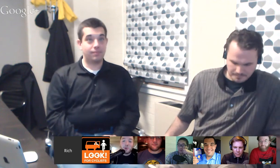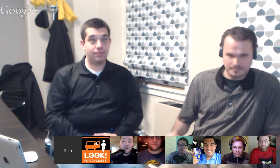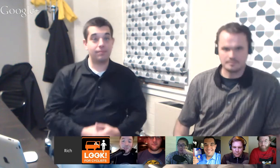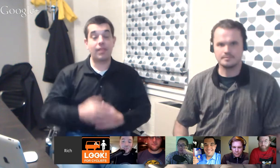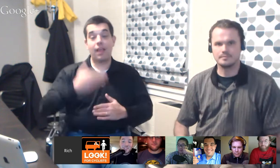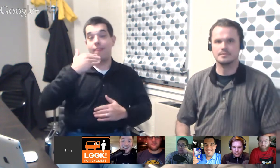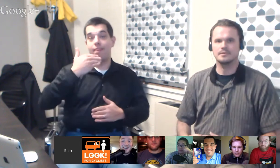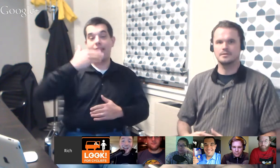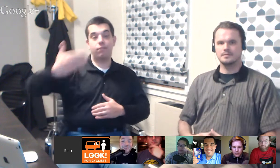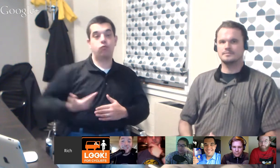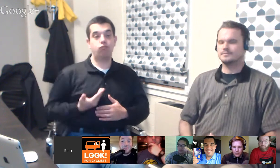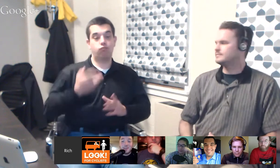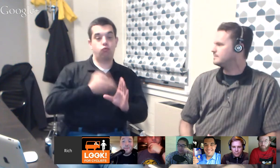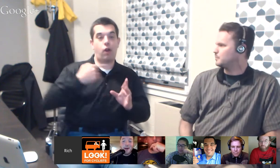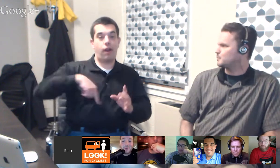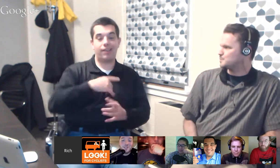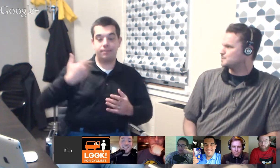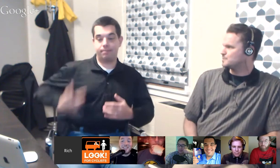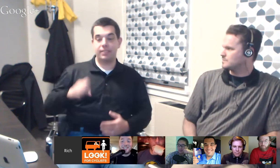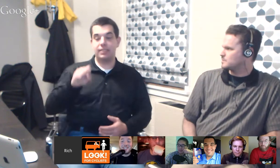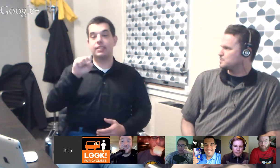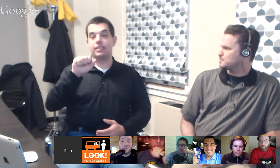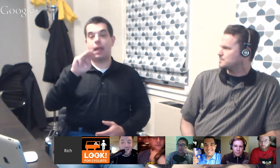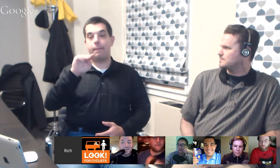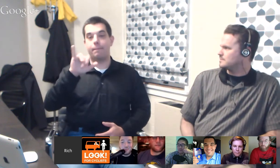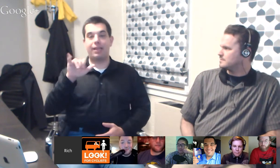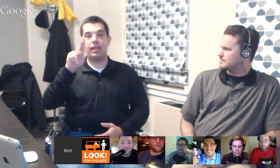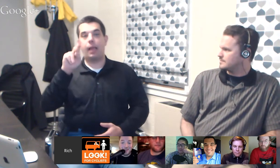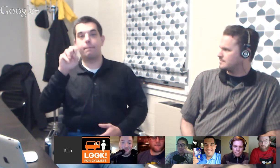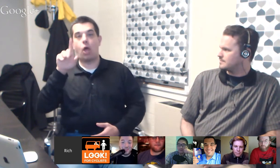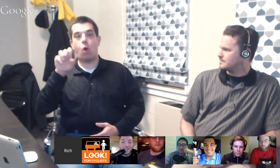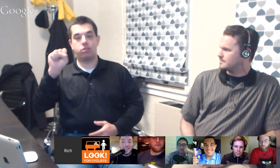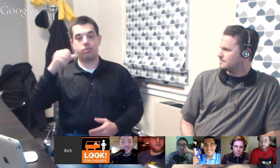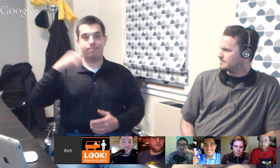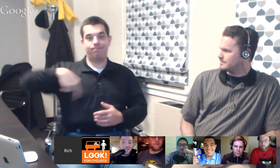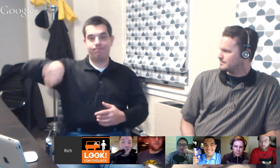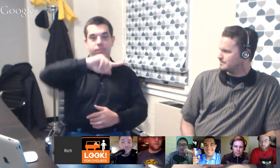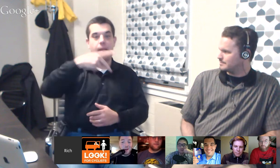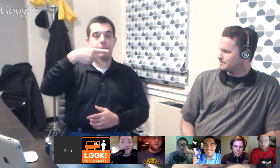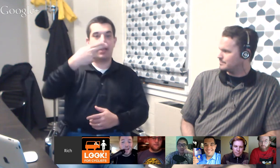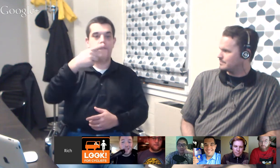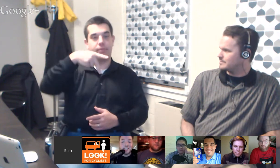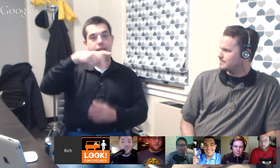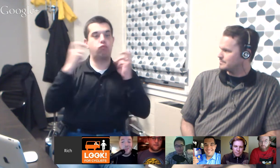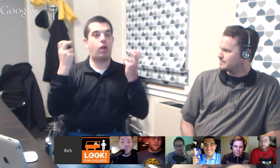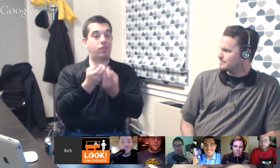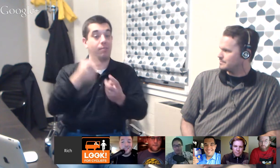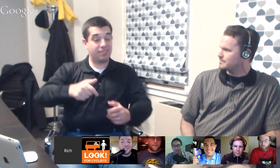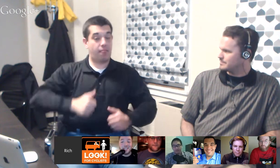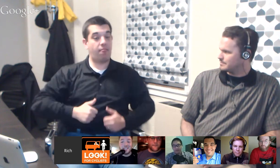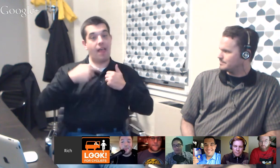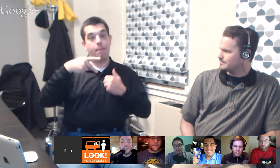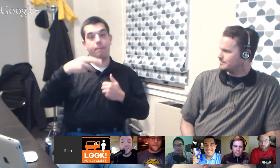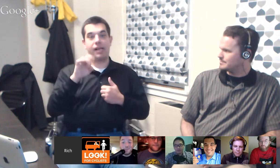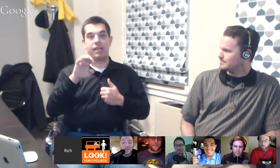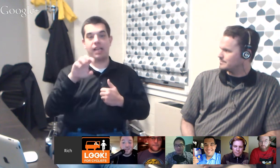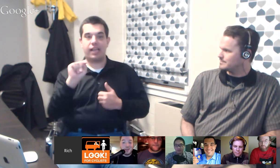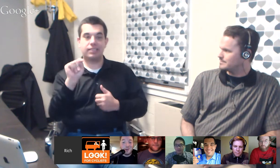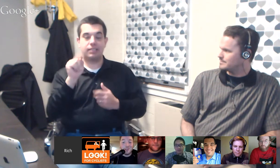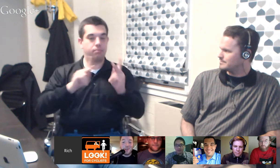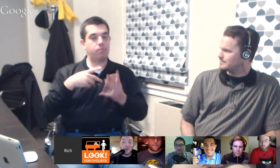Thanks for joining us once again. I'm Sammy K. Powers, and this is the PHP Roundtable. This is a live podcast of developers discussing topics